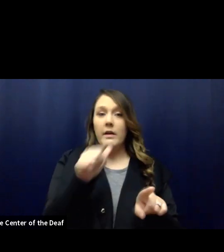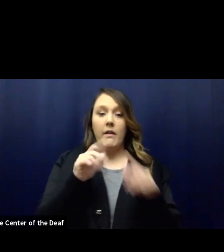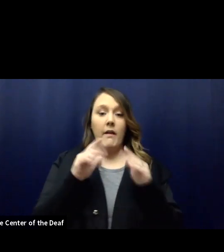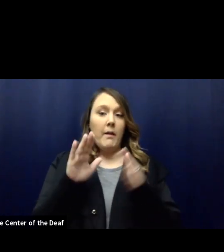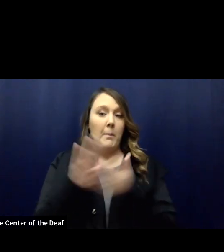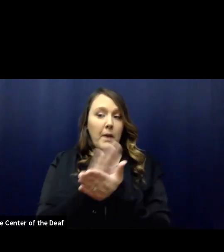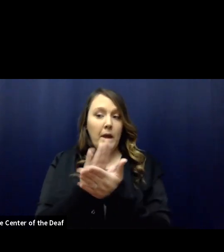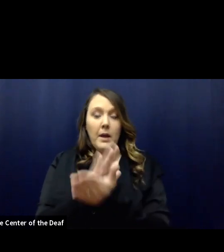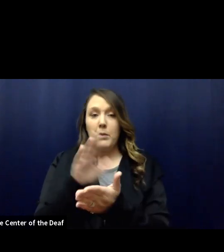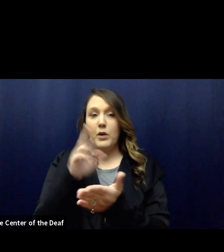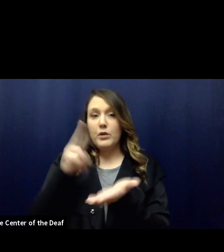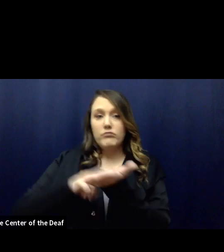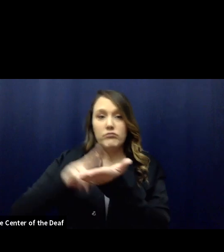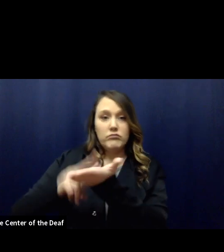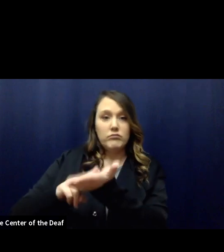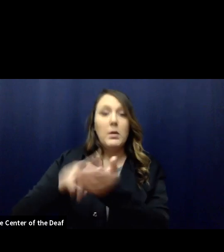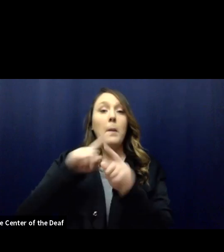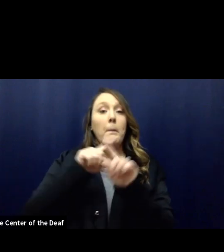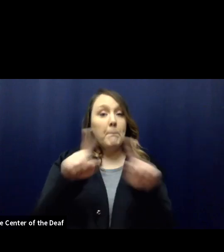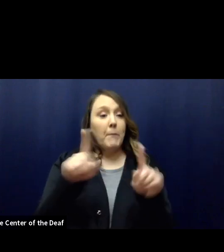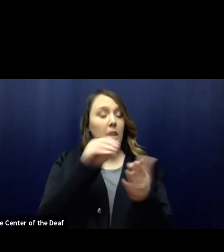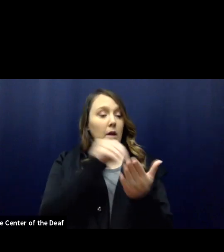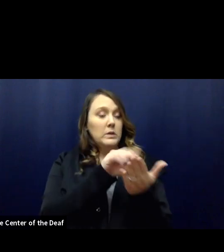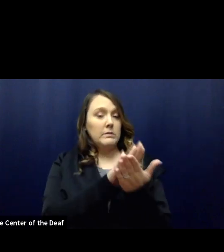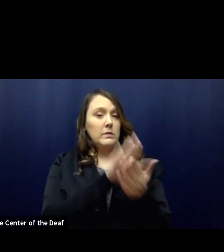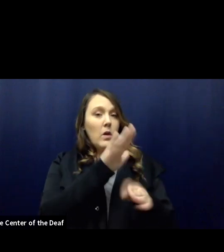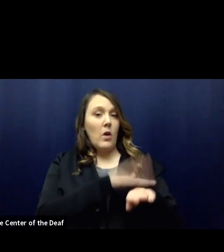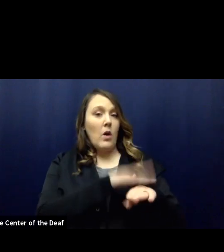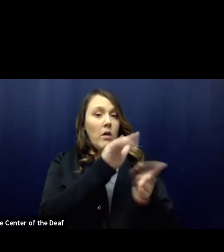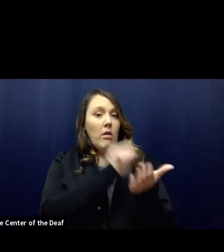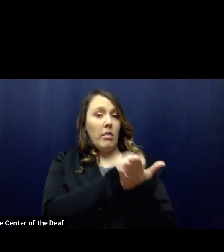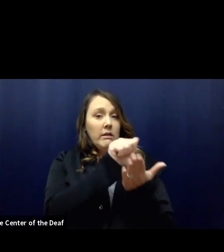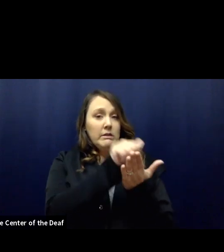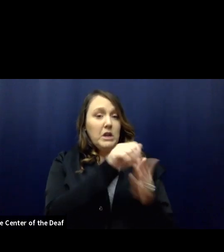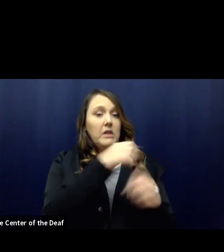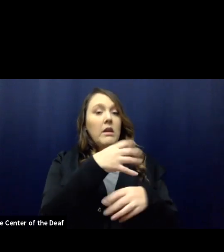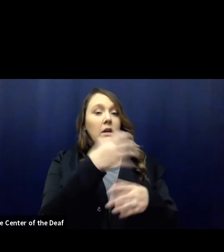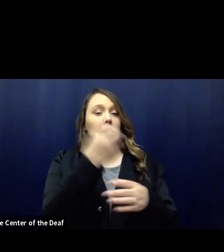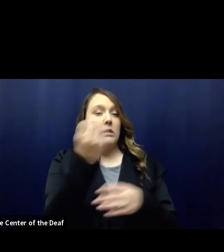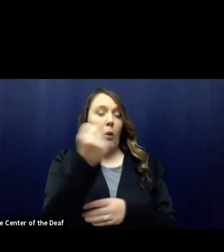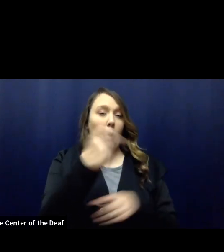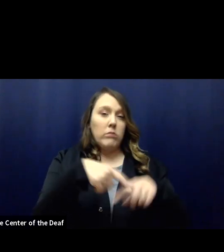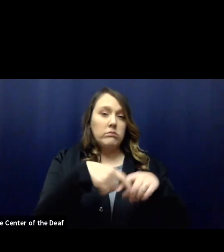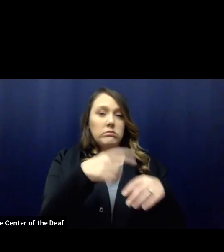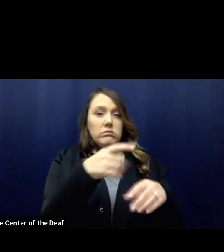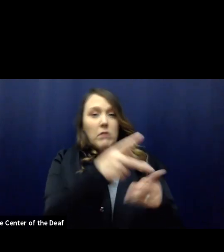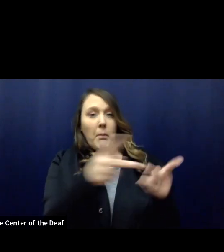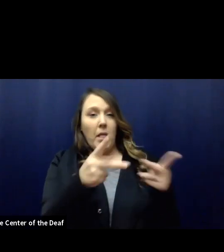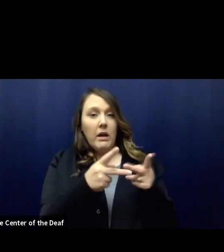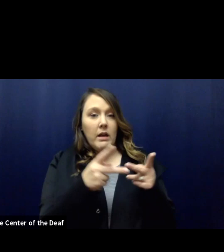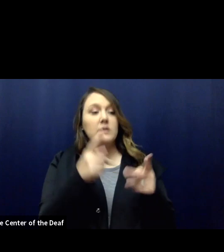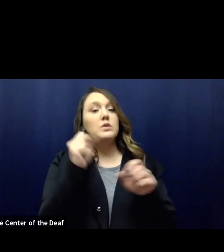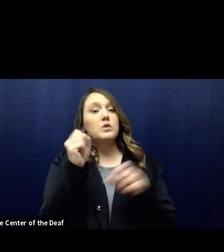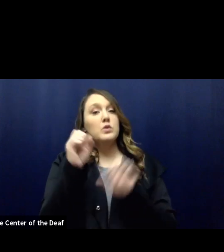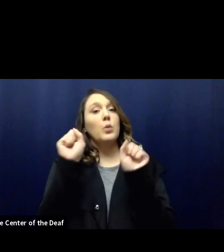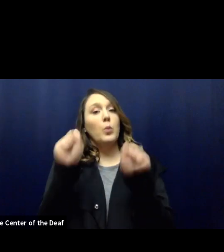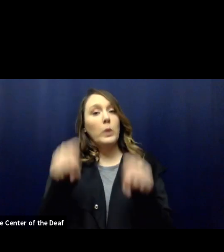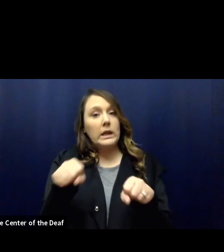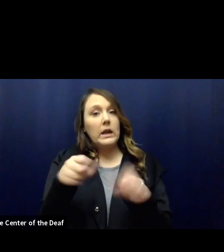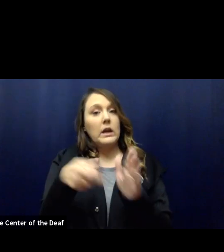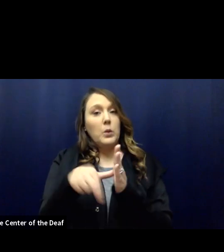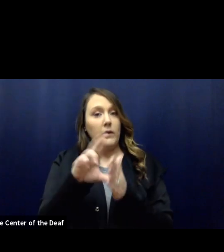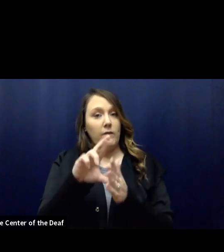still put this on the county commission agenda as a placeholder to ensure commission will be able to review it once we receive the